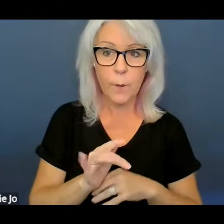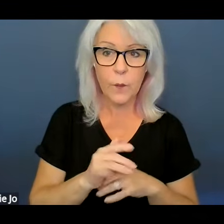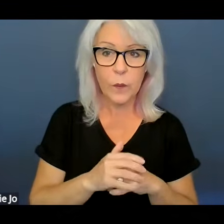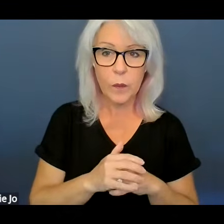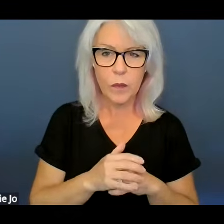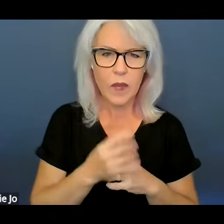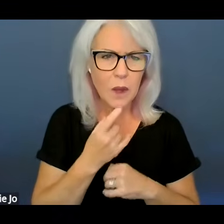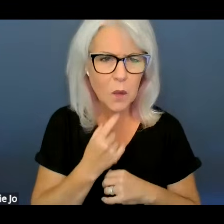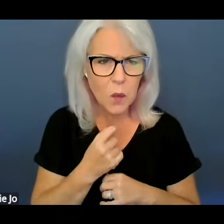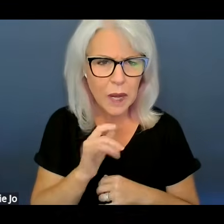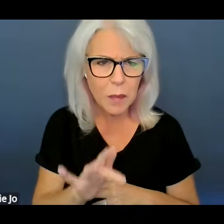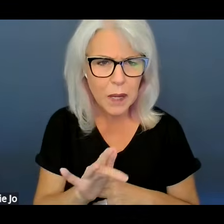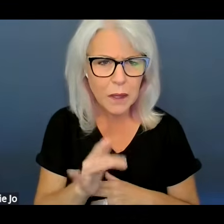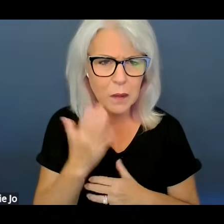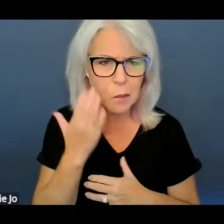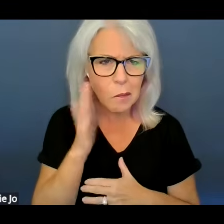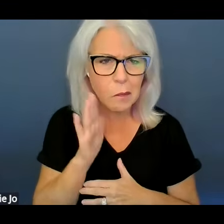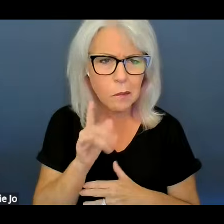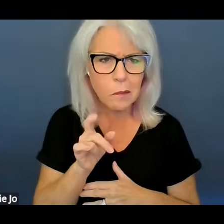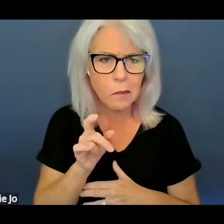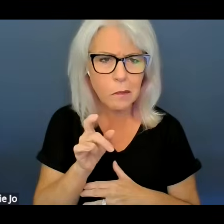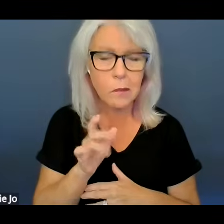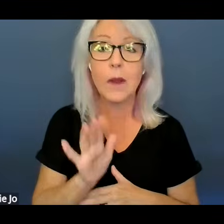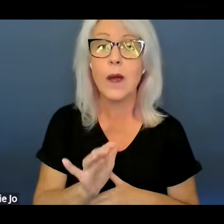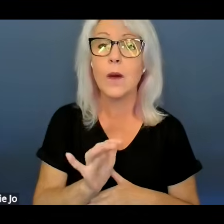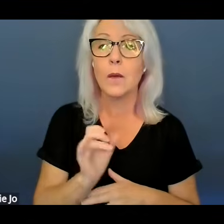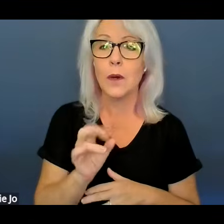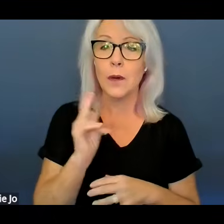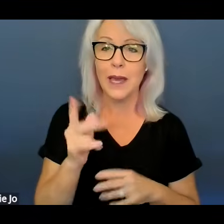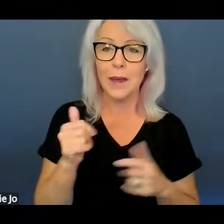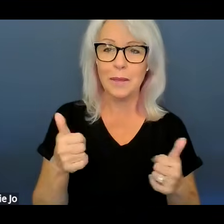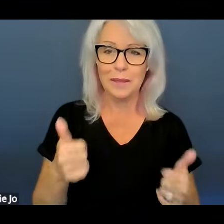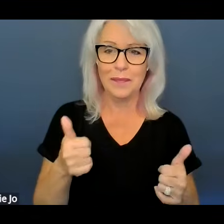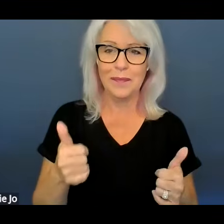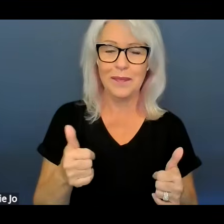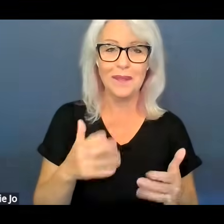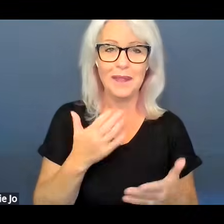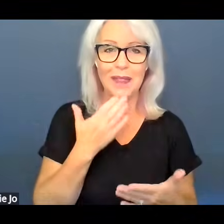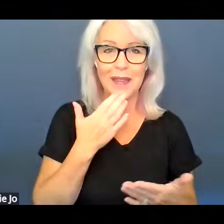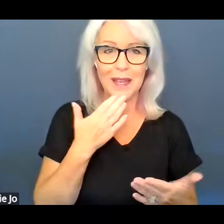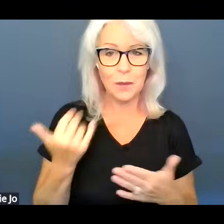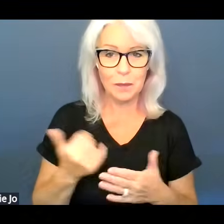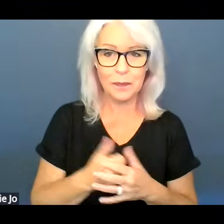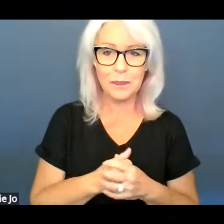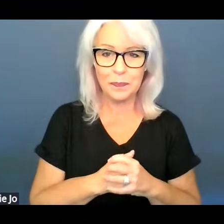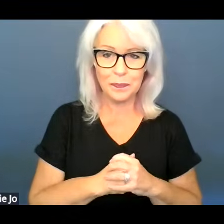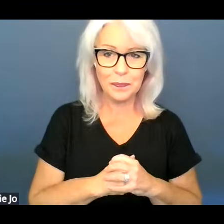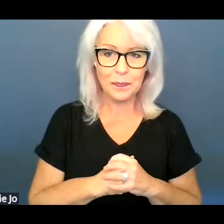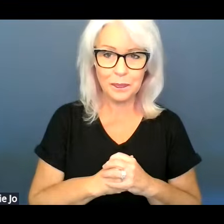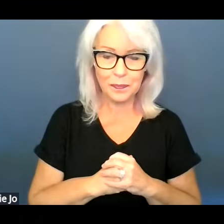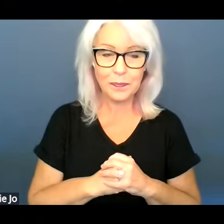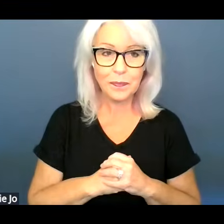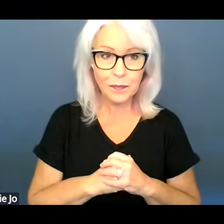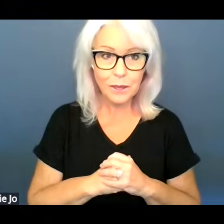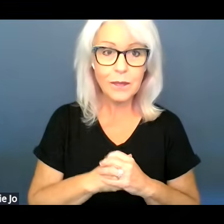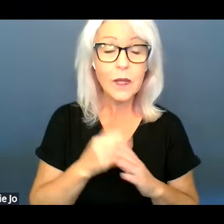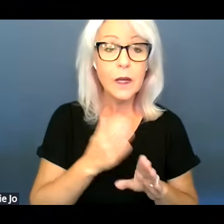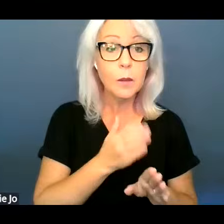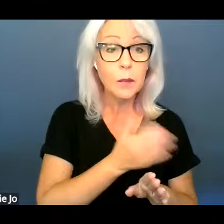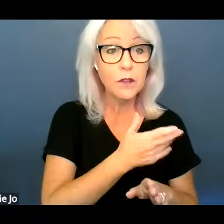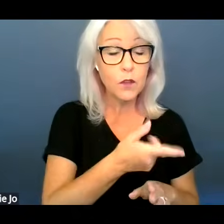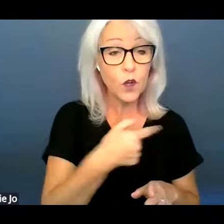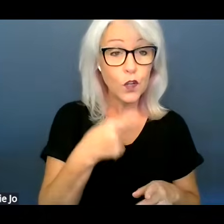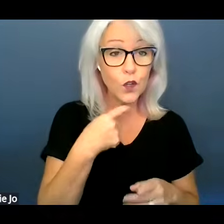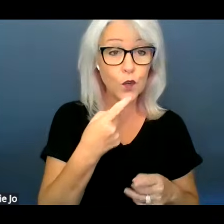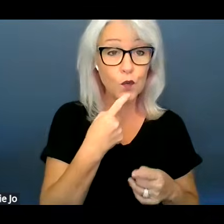button? Ah, no. Oh, there you go. You got it. Oh, sorry. No, that's okay. But if Right, you would, right. before you address